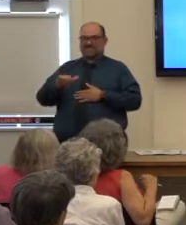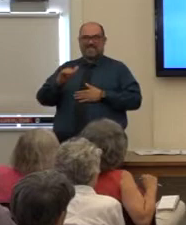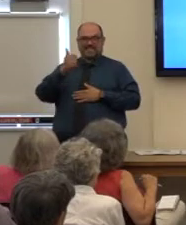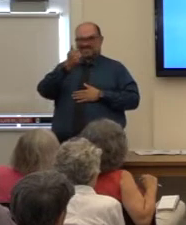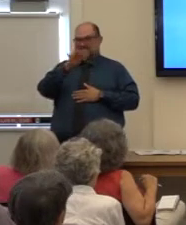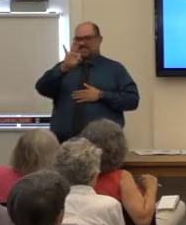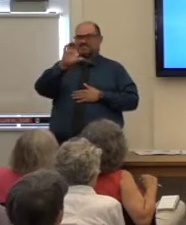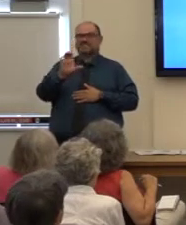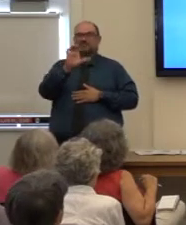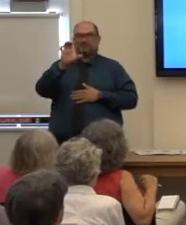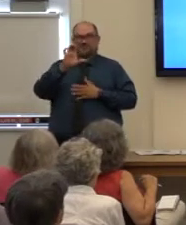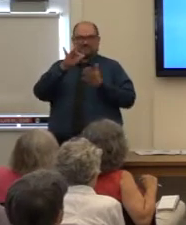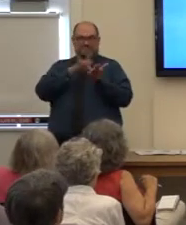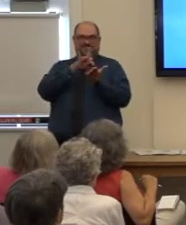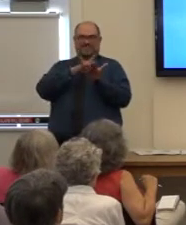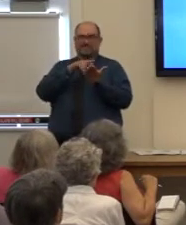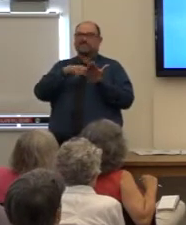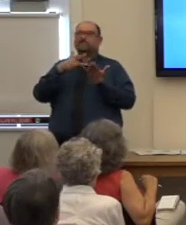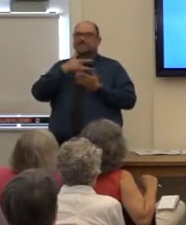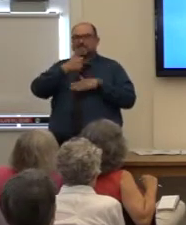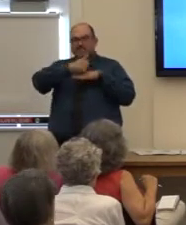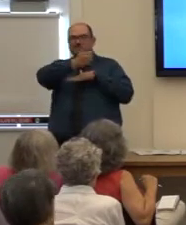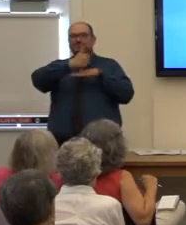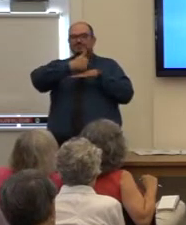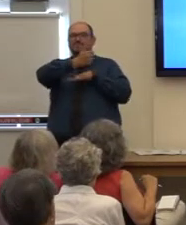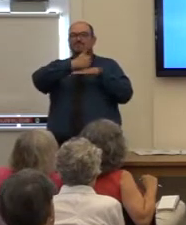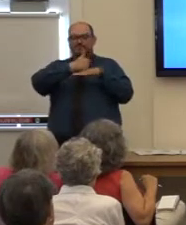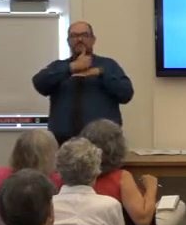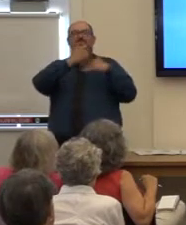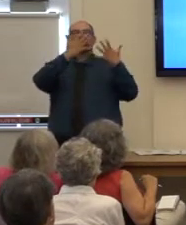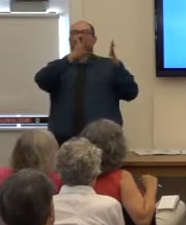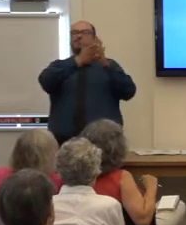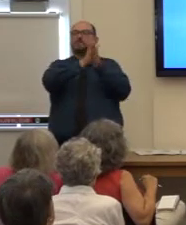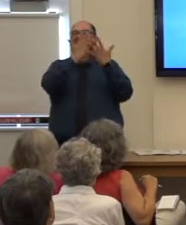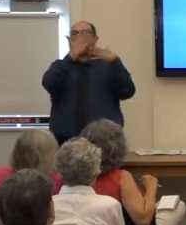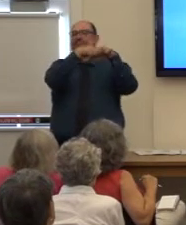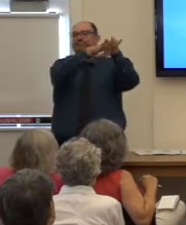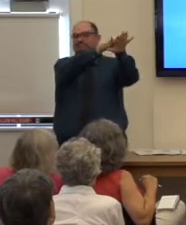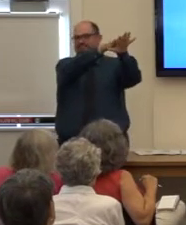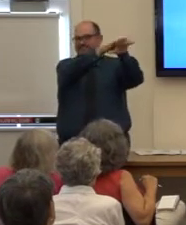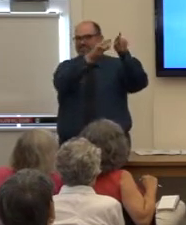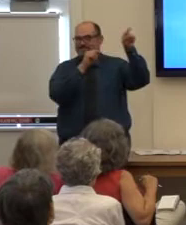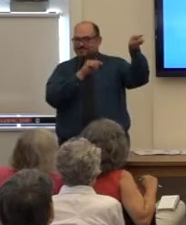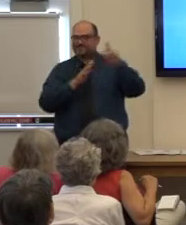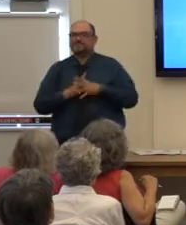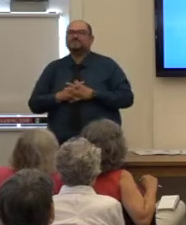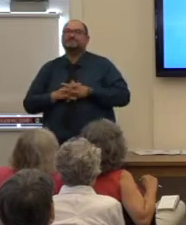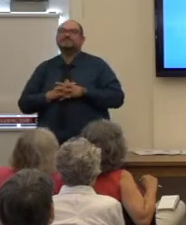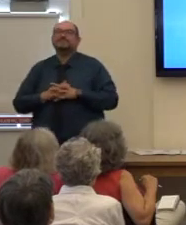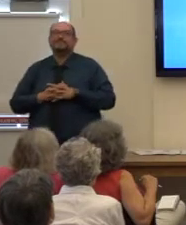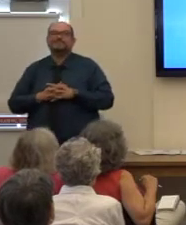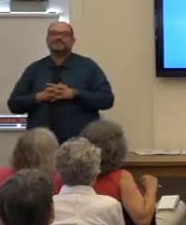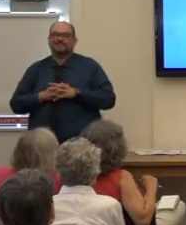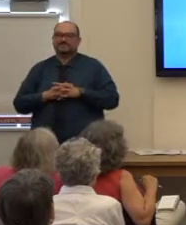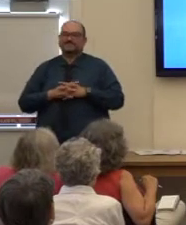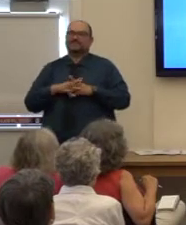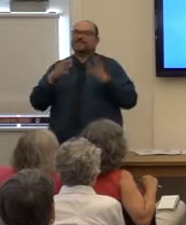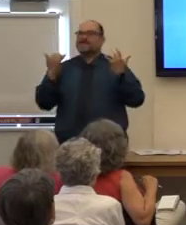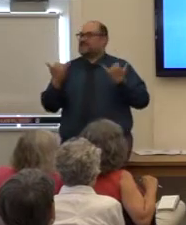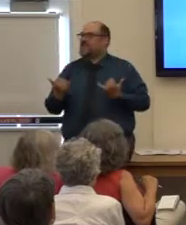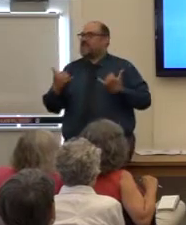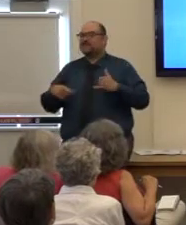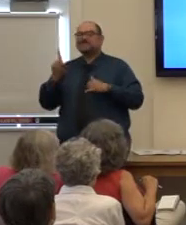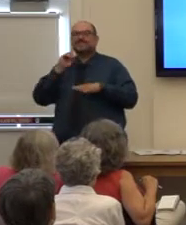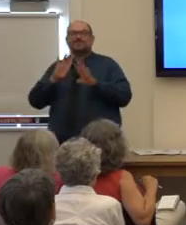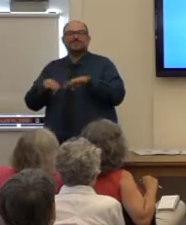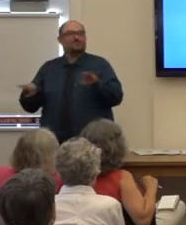and thus for deaf children from the island to go away to Hartford, to go away to what was then